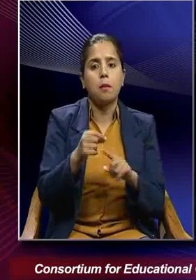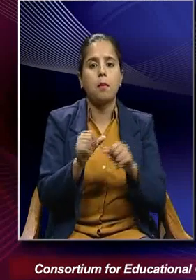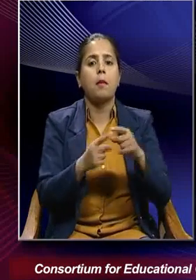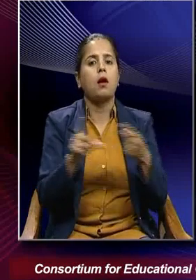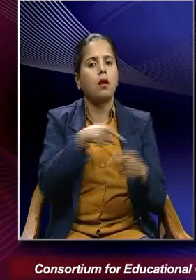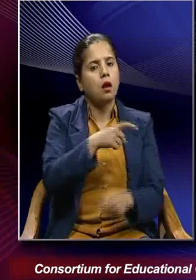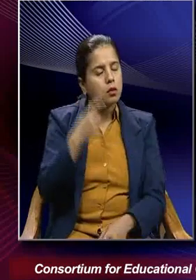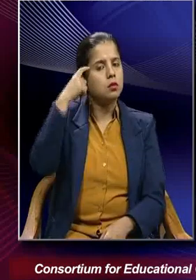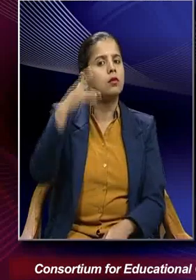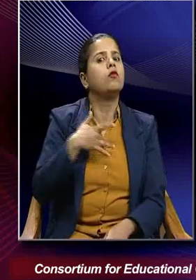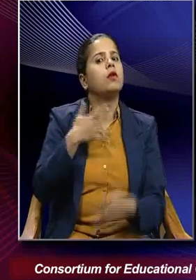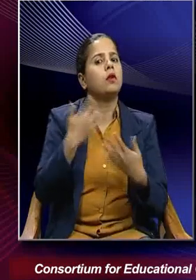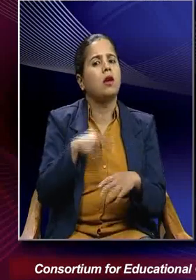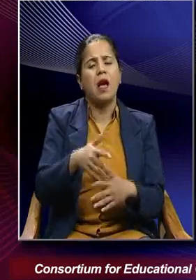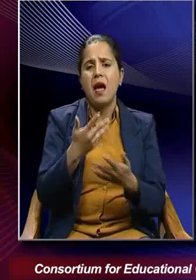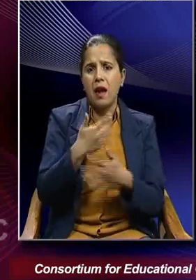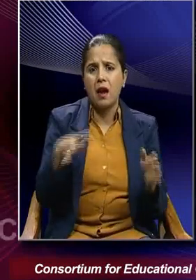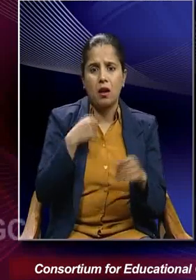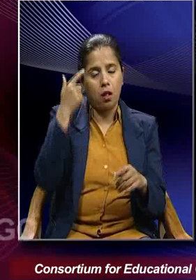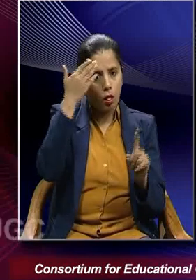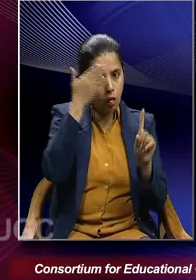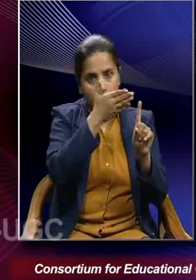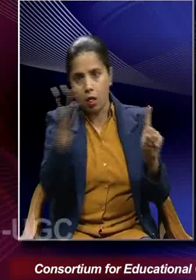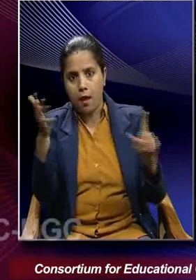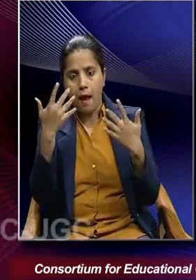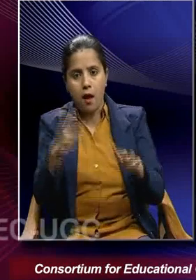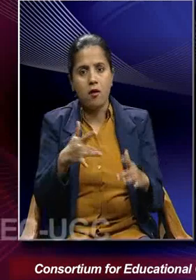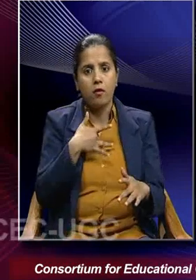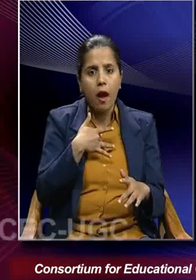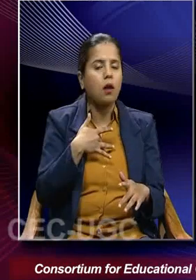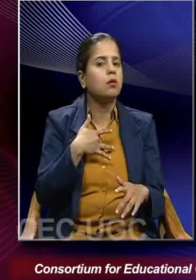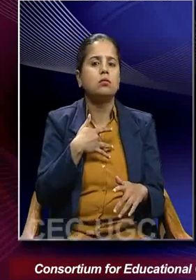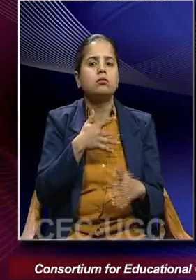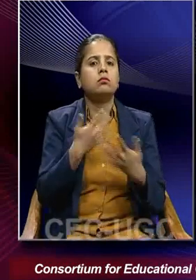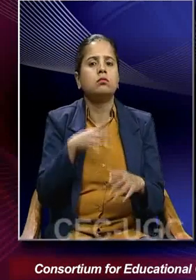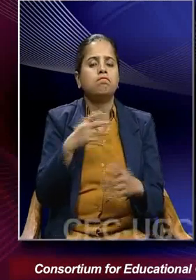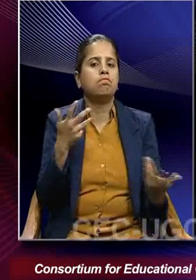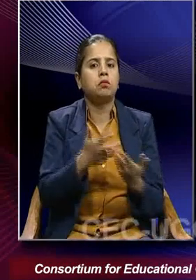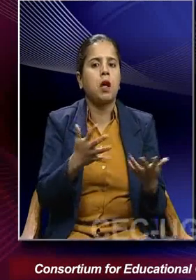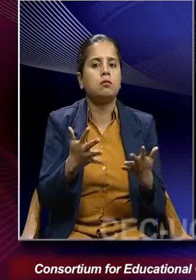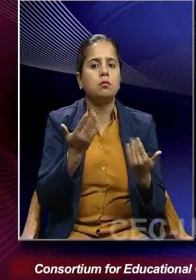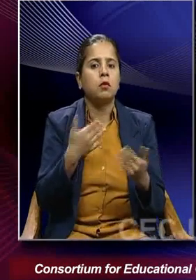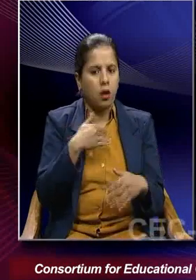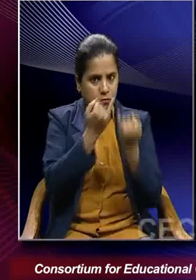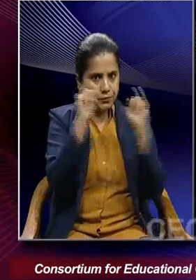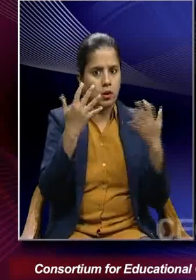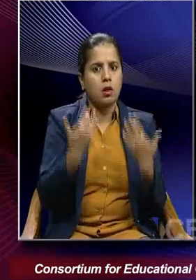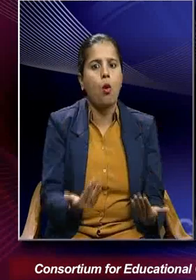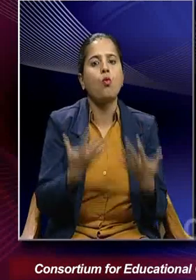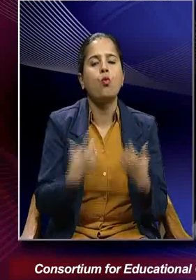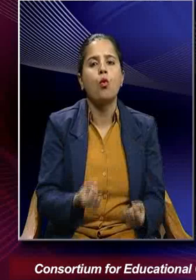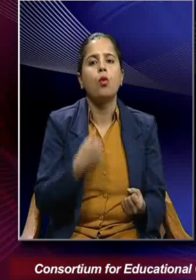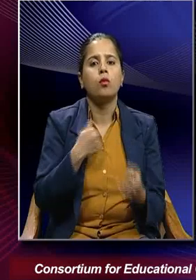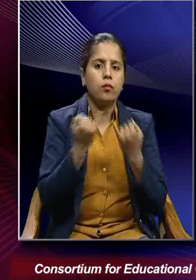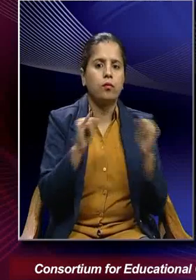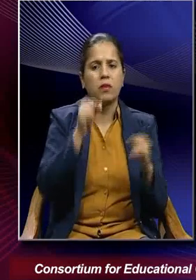realized that any kind of a diversion at that point of time would not be suitable or appropriate from the point of view